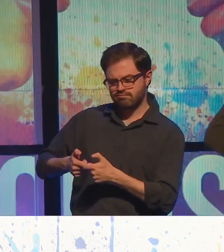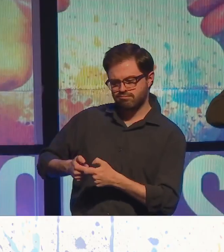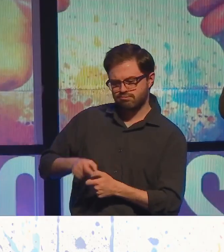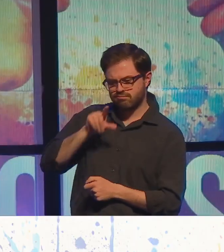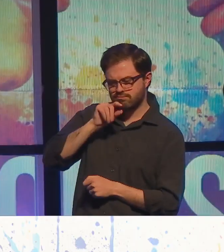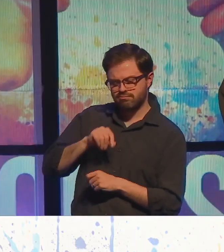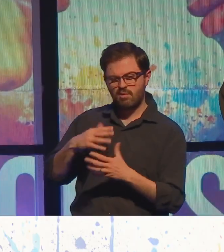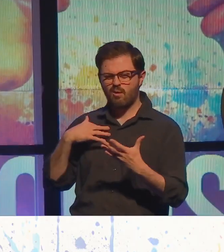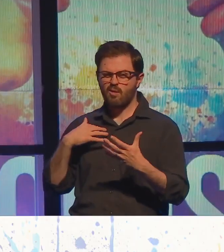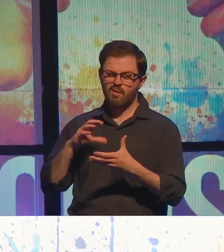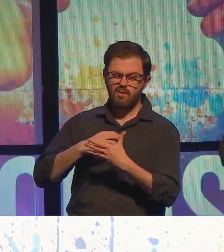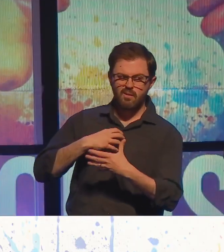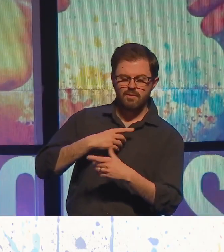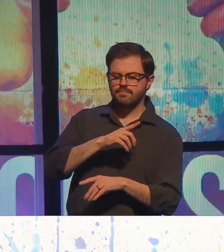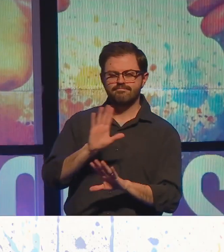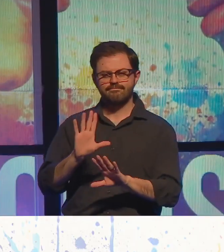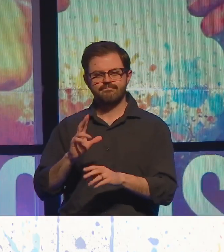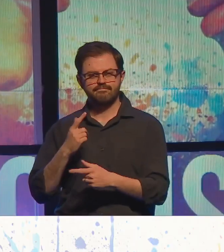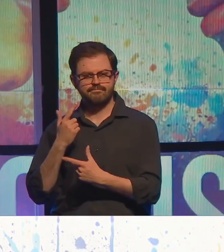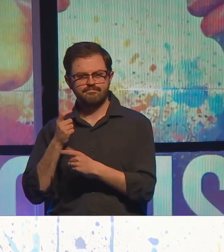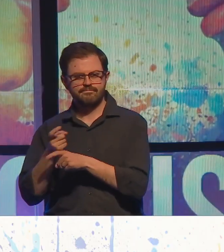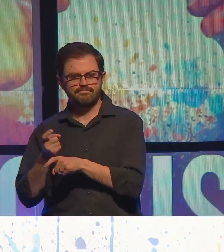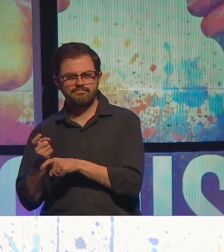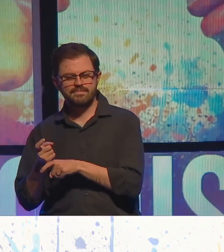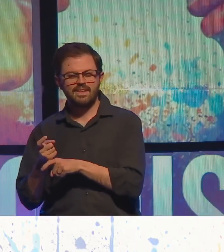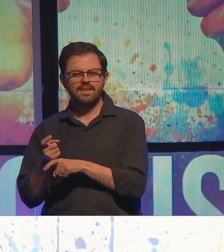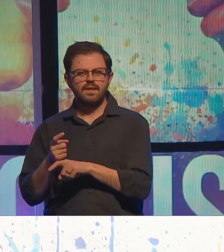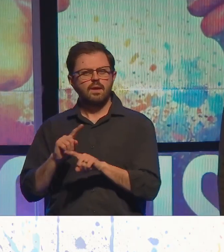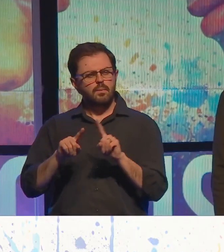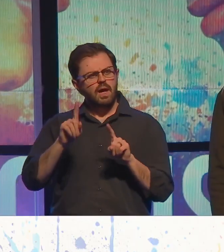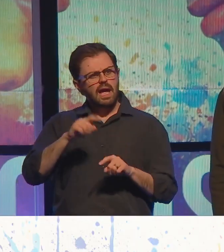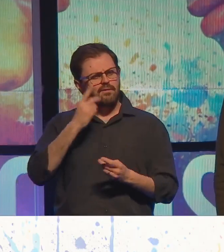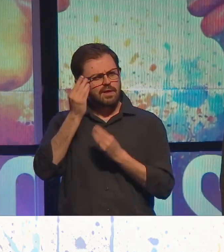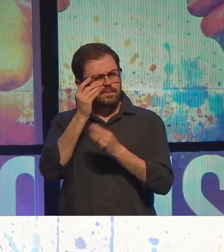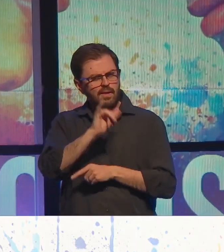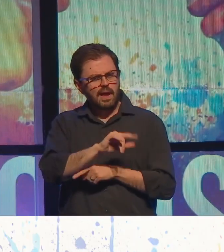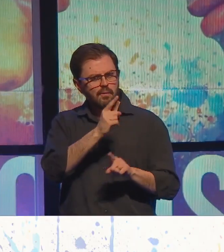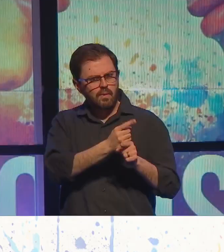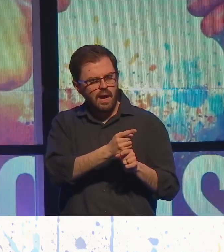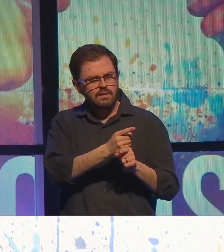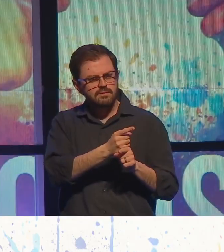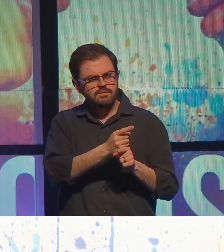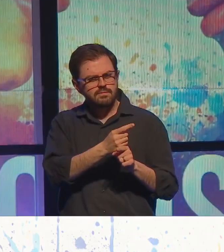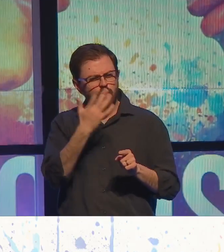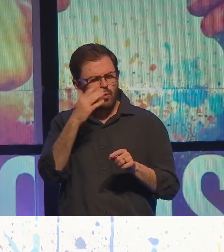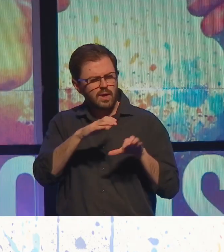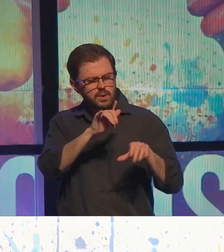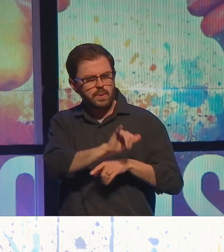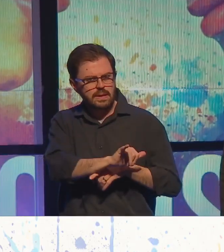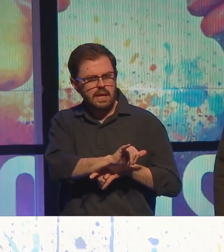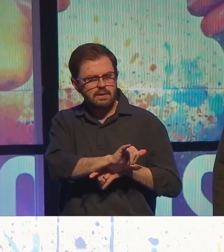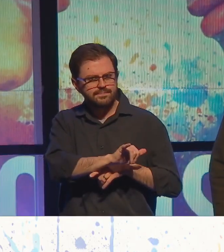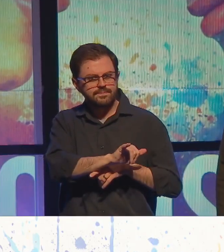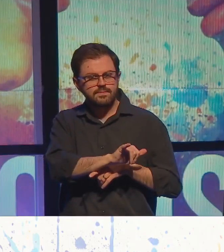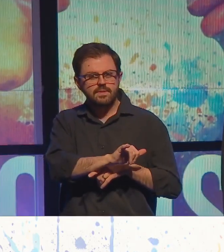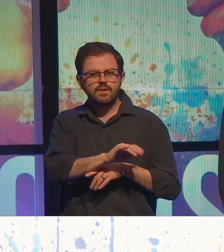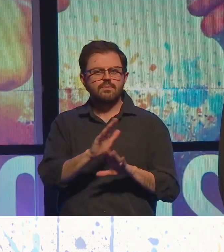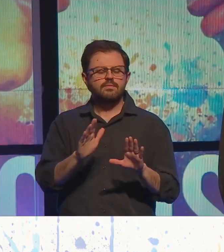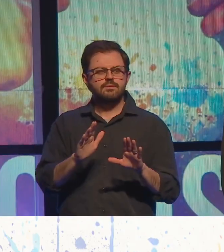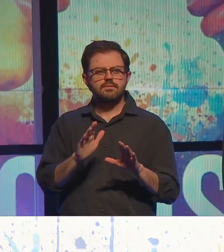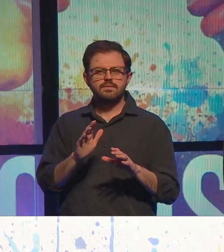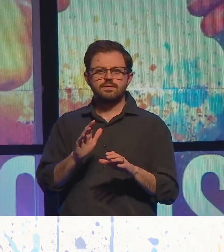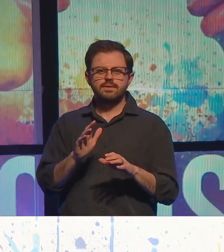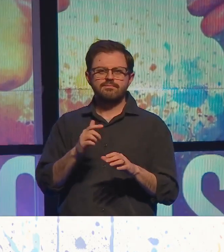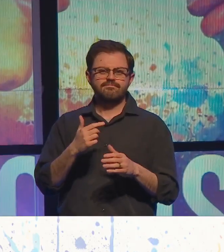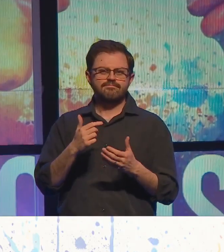But I have to think about those things, right? See, the reality is the question isn't whether or not people will react from pain. They're going to do that.